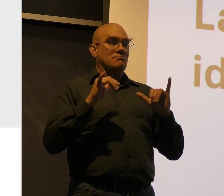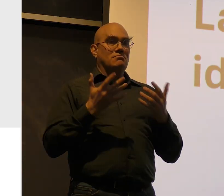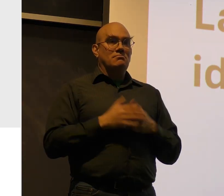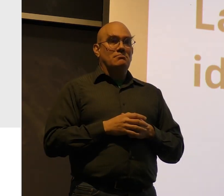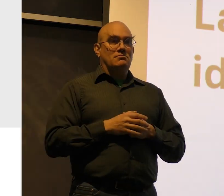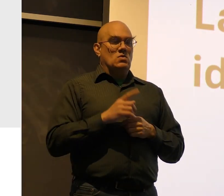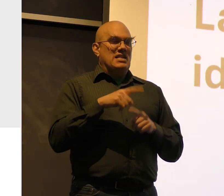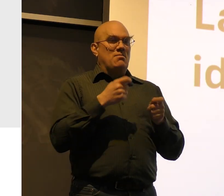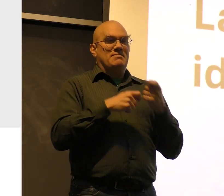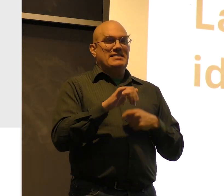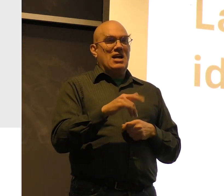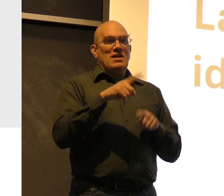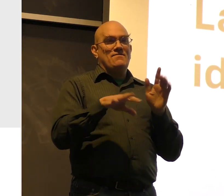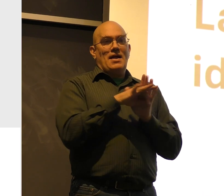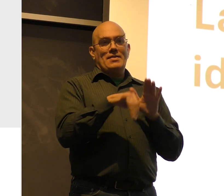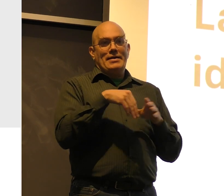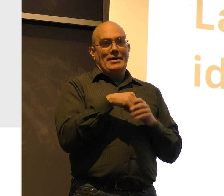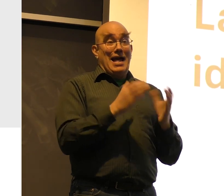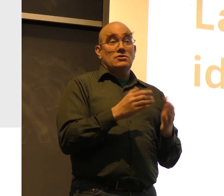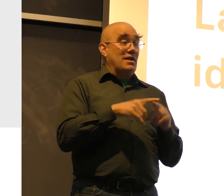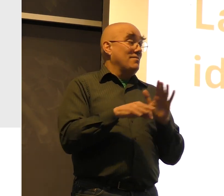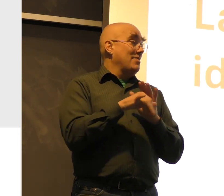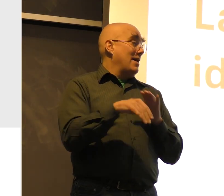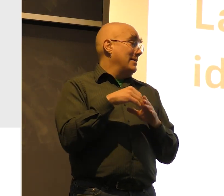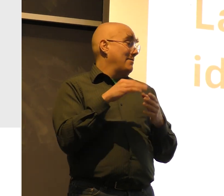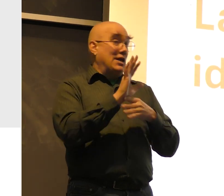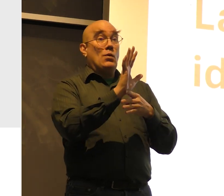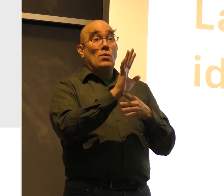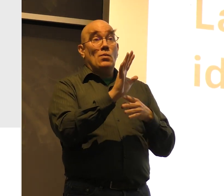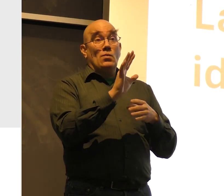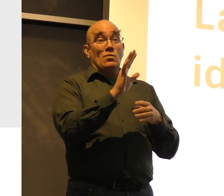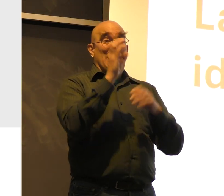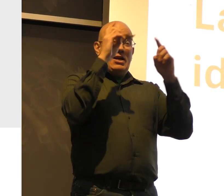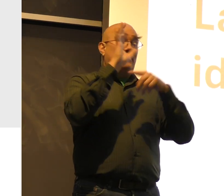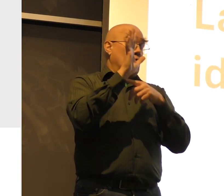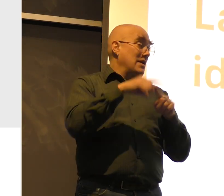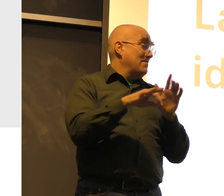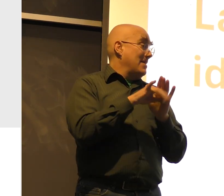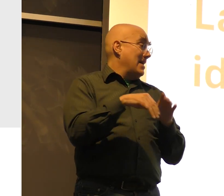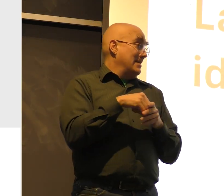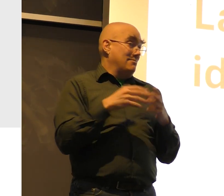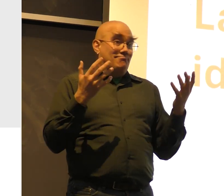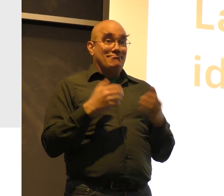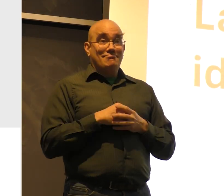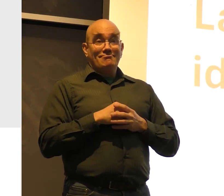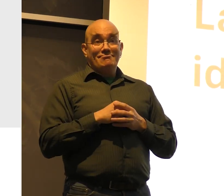Different experiences, similar experience, you can't replace that. You can't find that in the classroom, you can't find that on a video. There's no educational video out there that